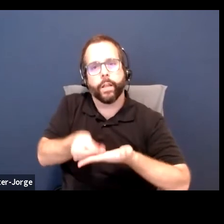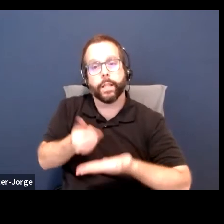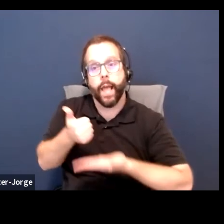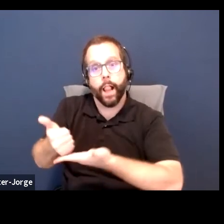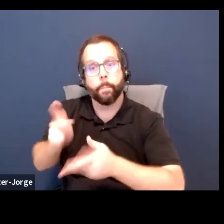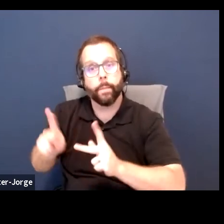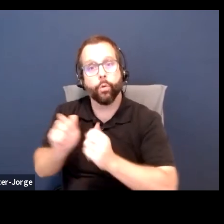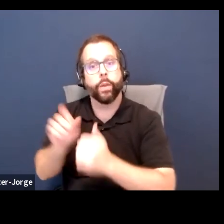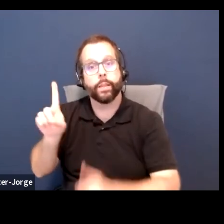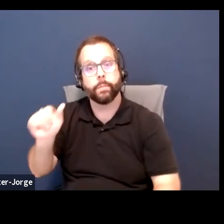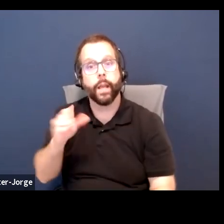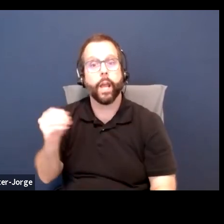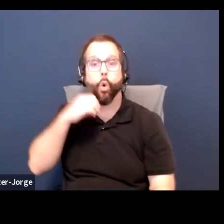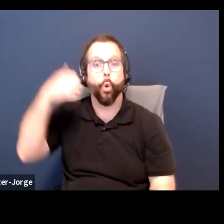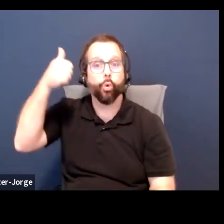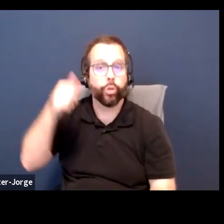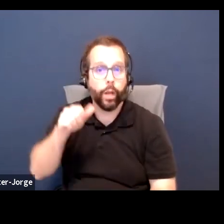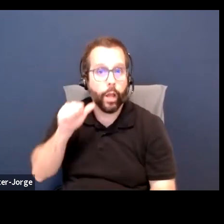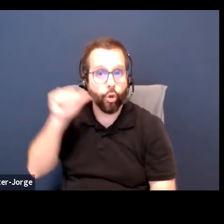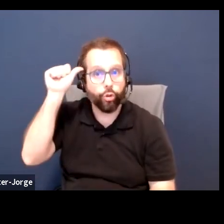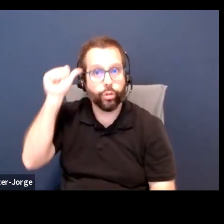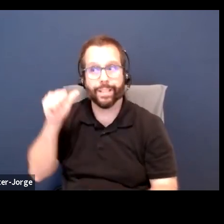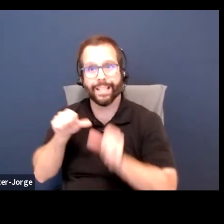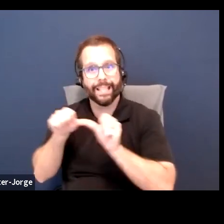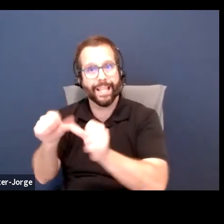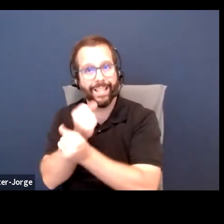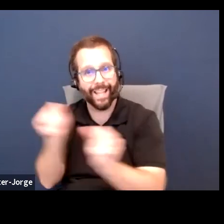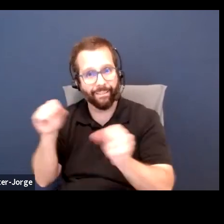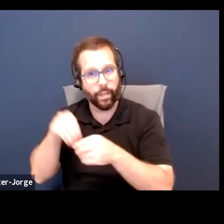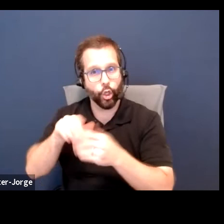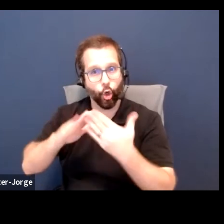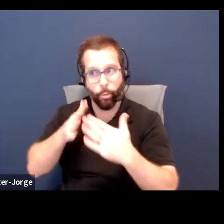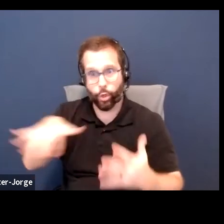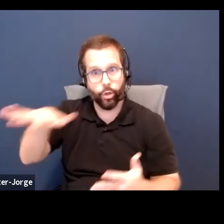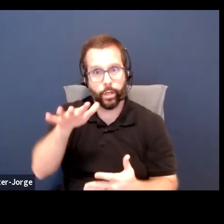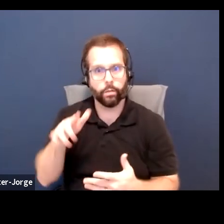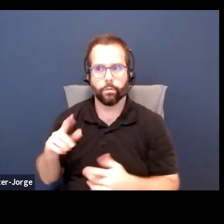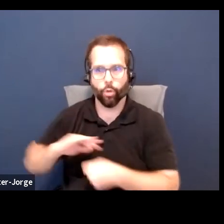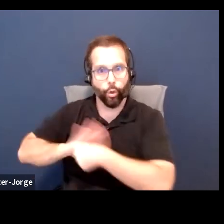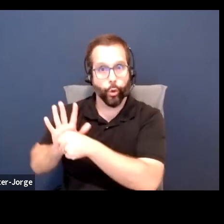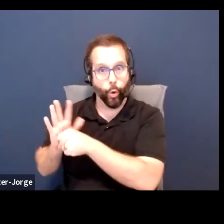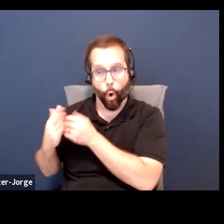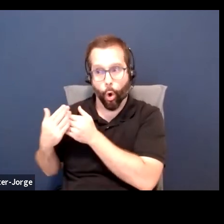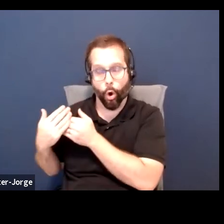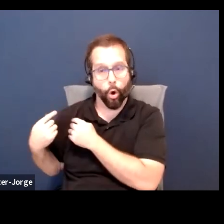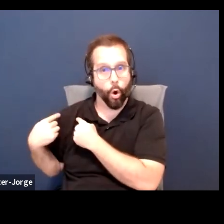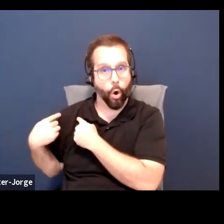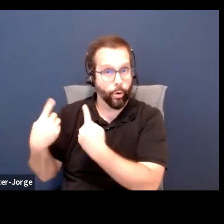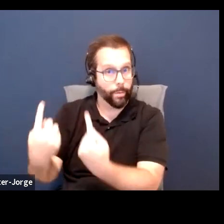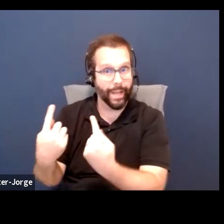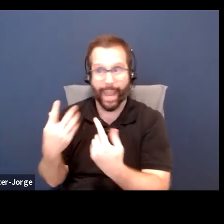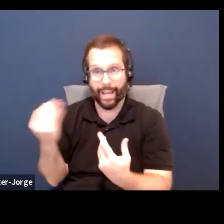older adults stay safe in the community throughout the pandemic and out of institutions where COVID was